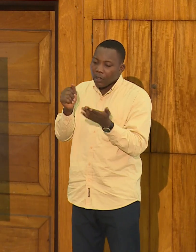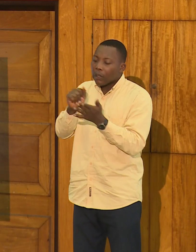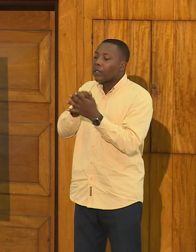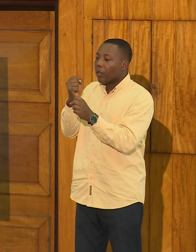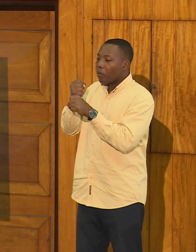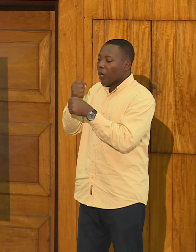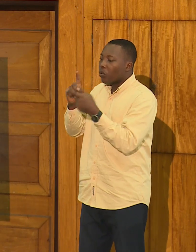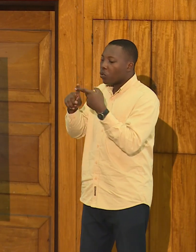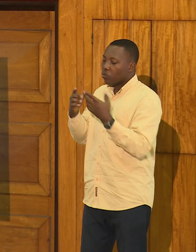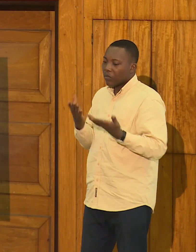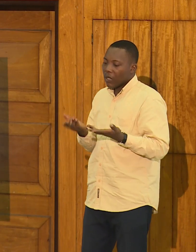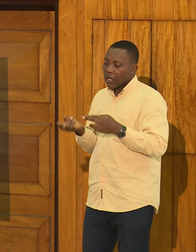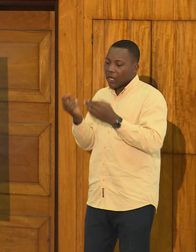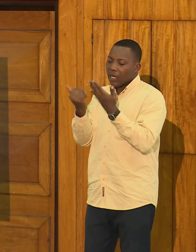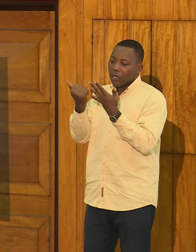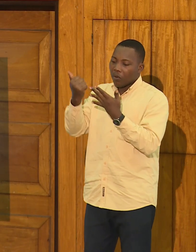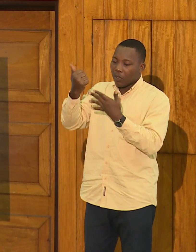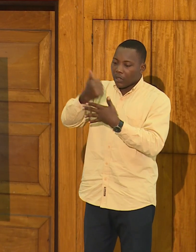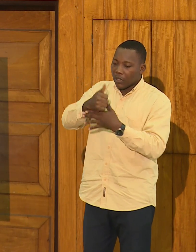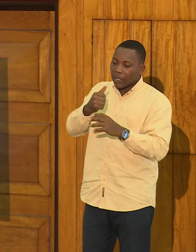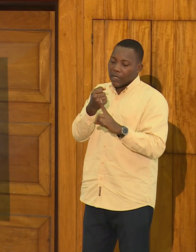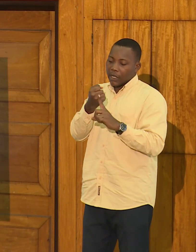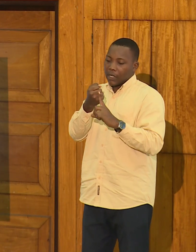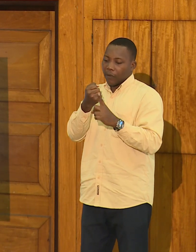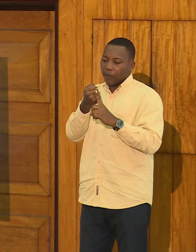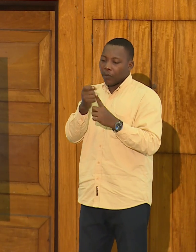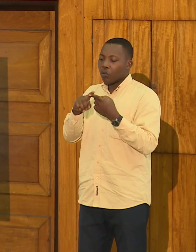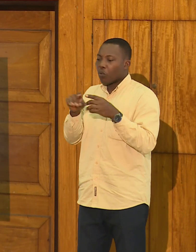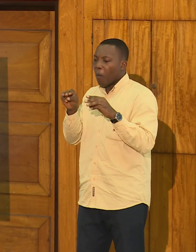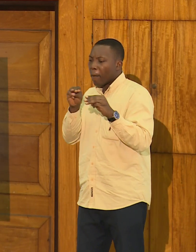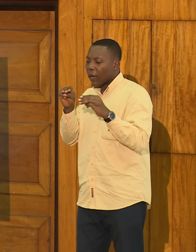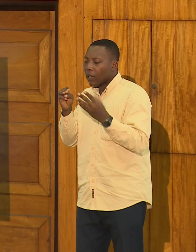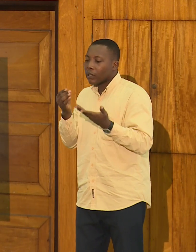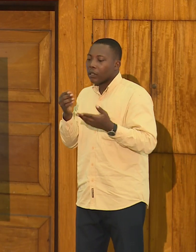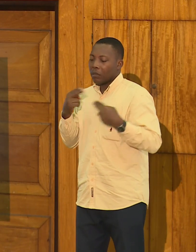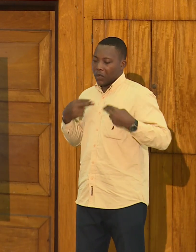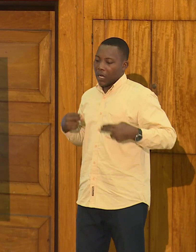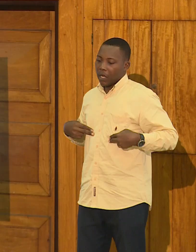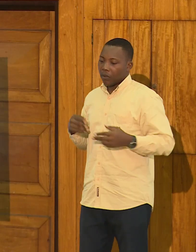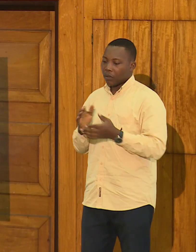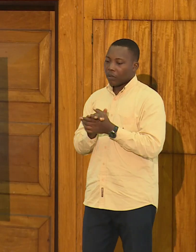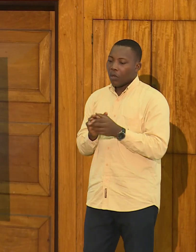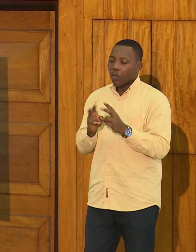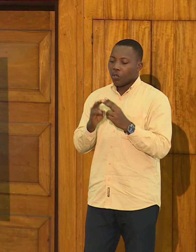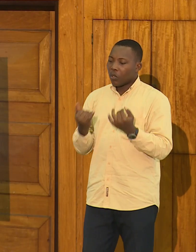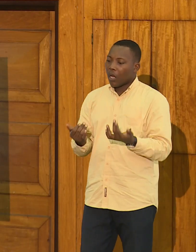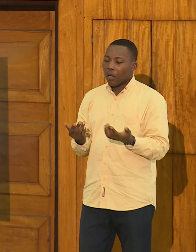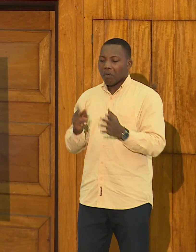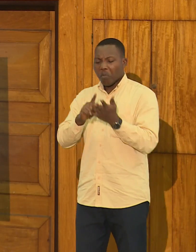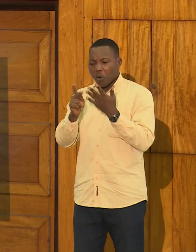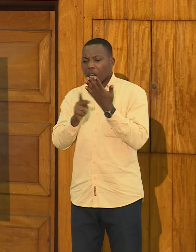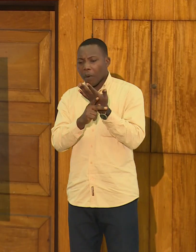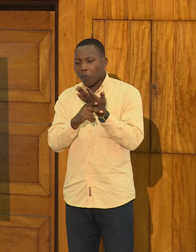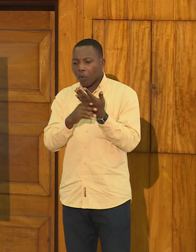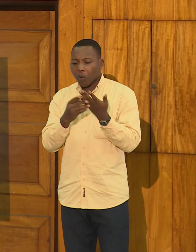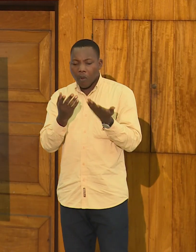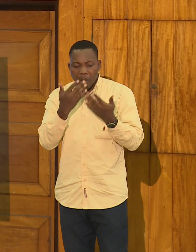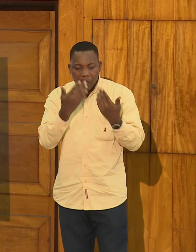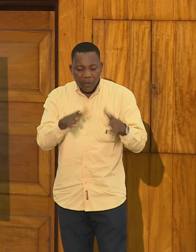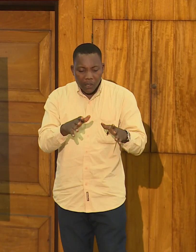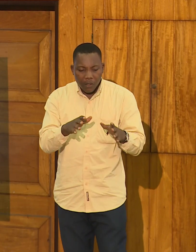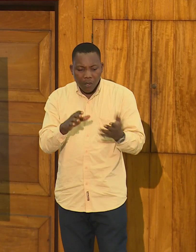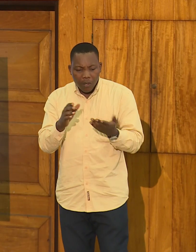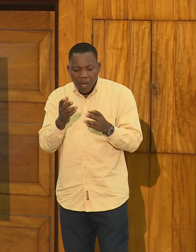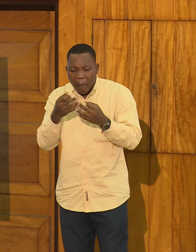increased self-efficacy in managing their health. So we also had some key insights from the program, where we saw that